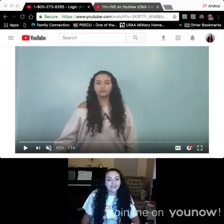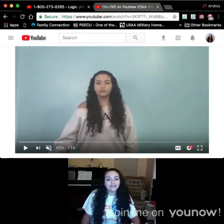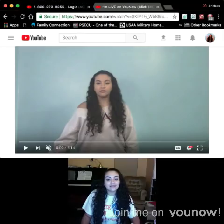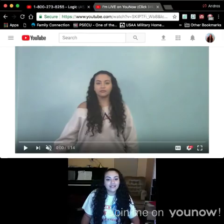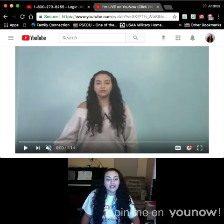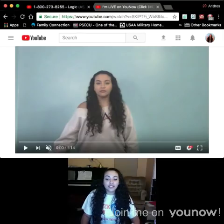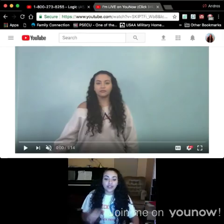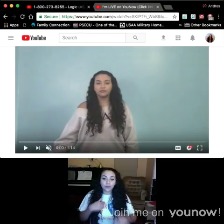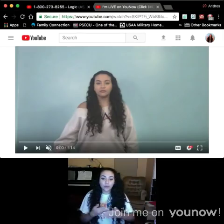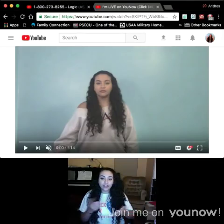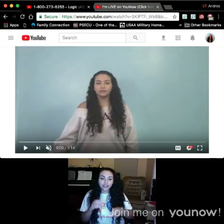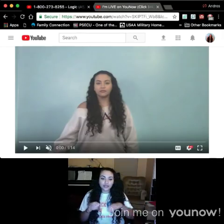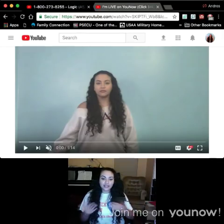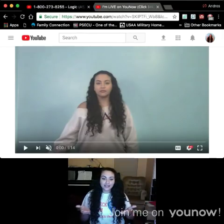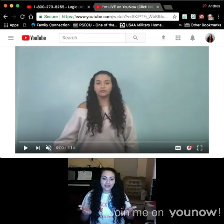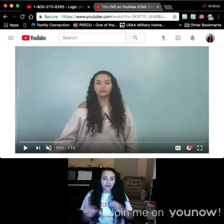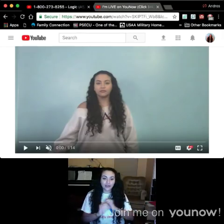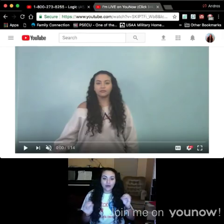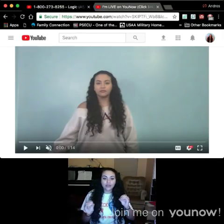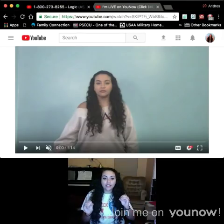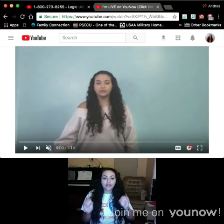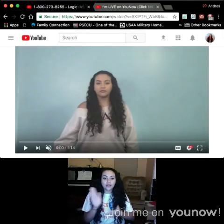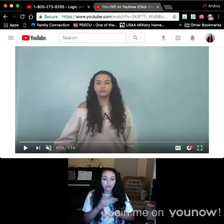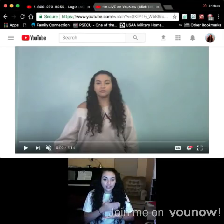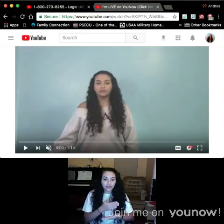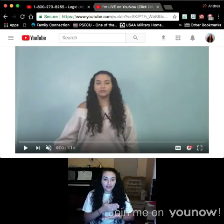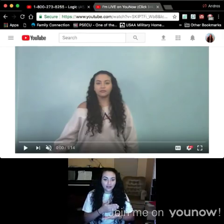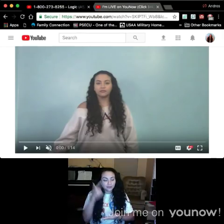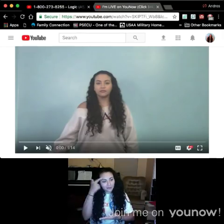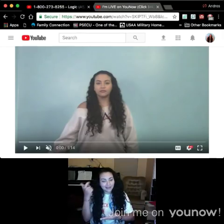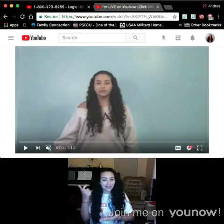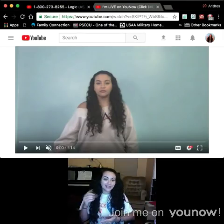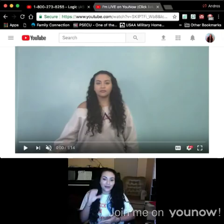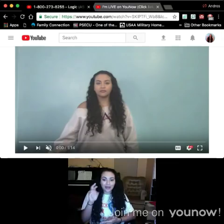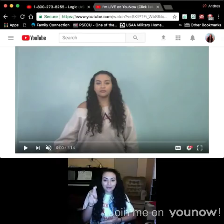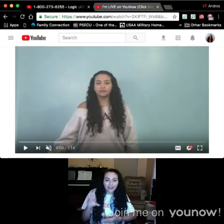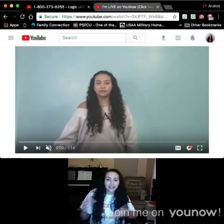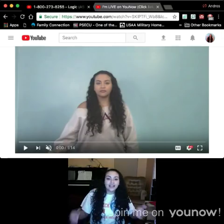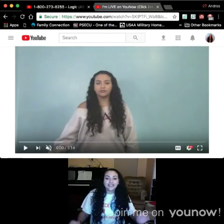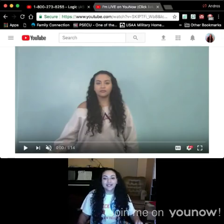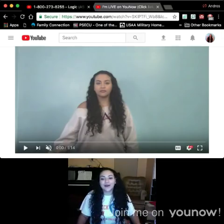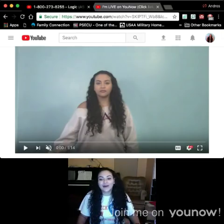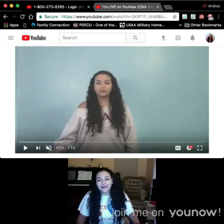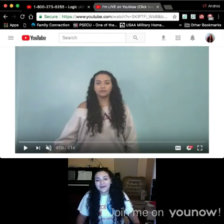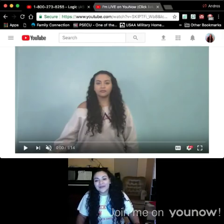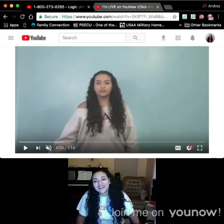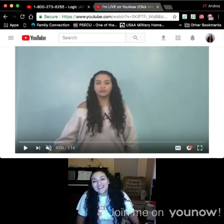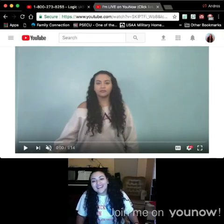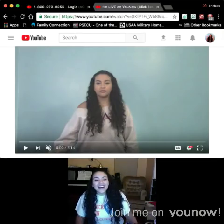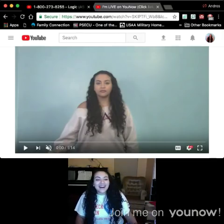Okay, so we're gonna do this without the music because, you know, copyright.